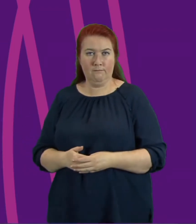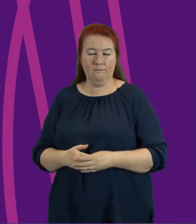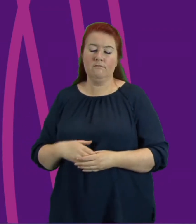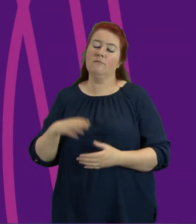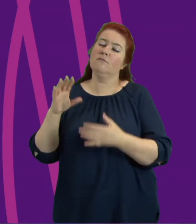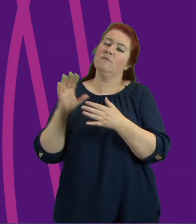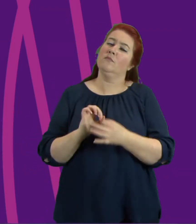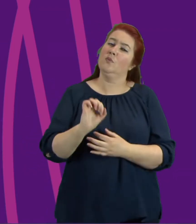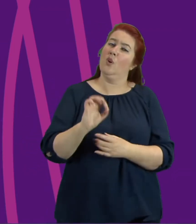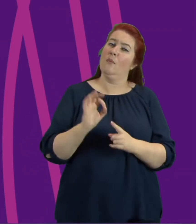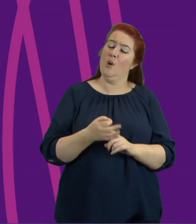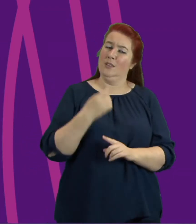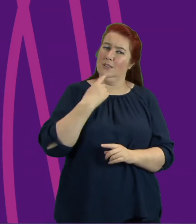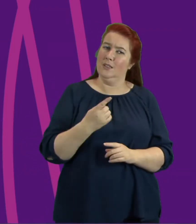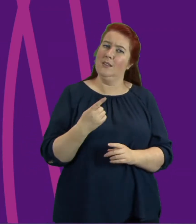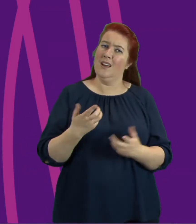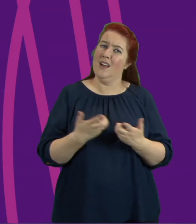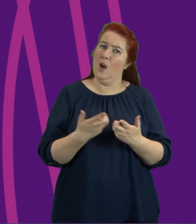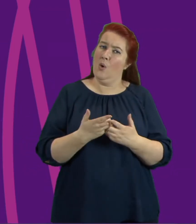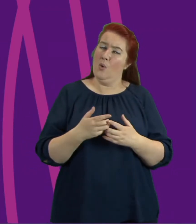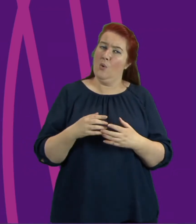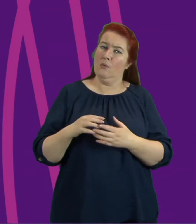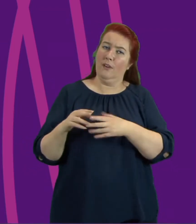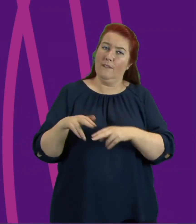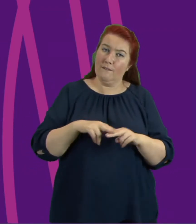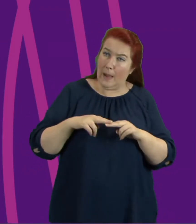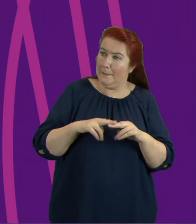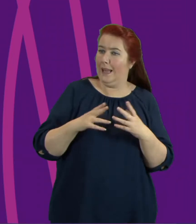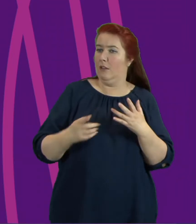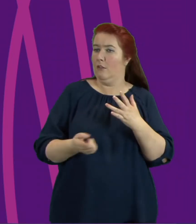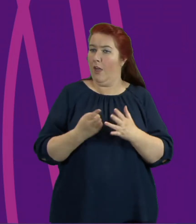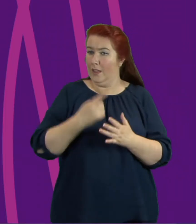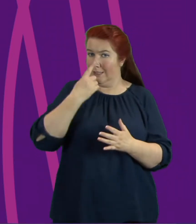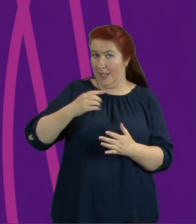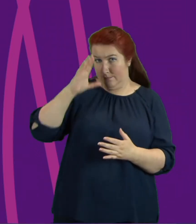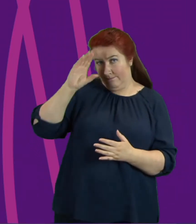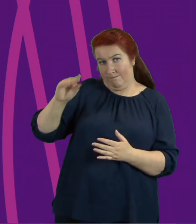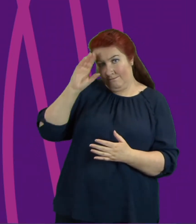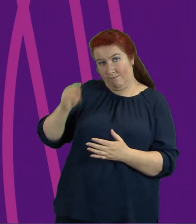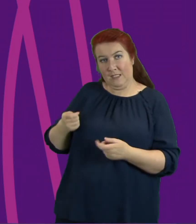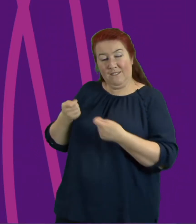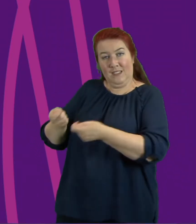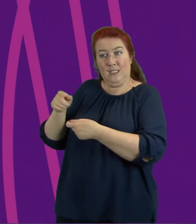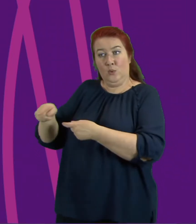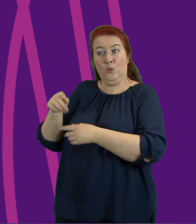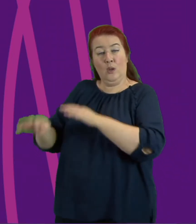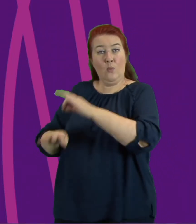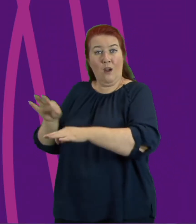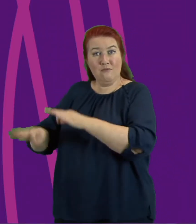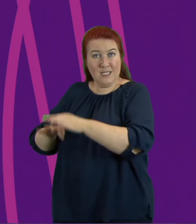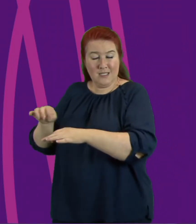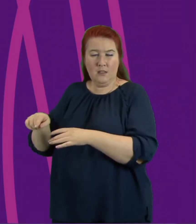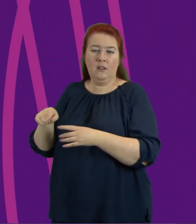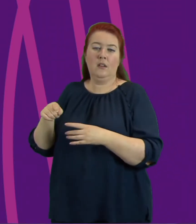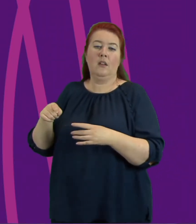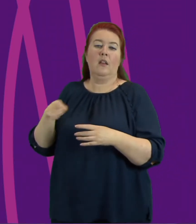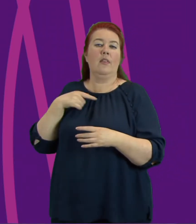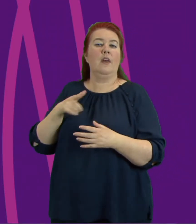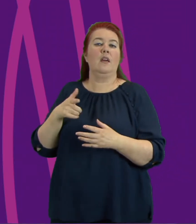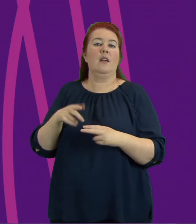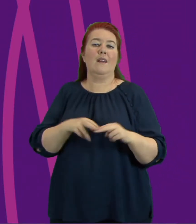the opportunity for relatives and others to make their views known, the Family Liaison Charter that I laid before Parliament